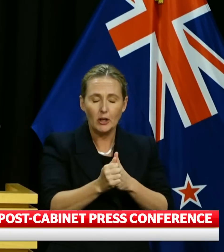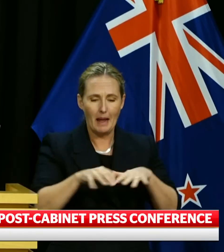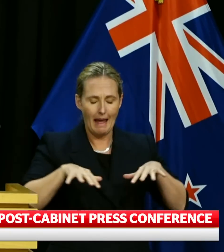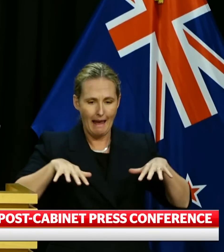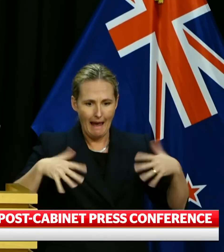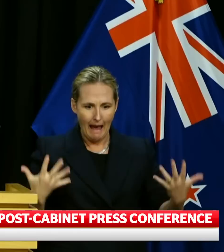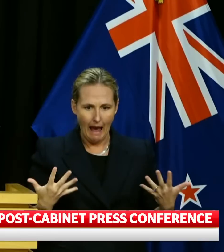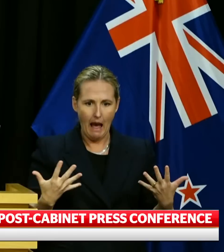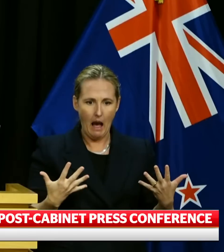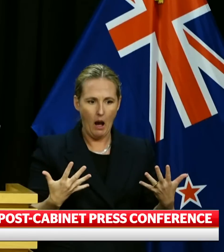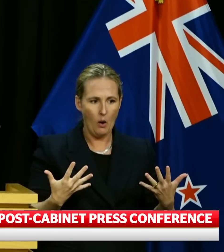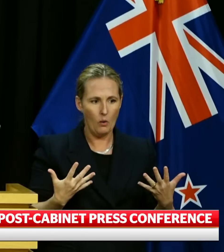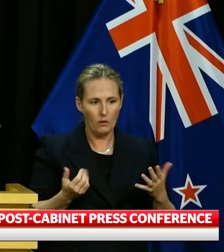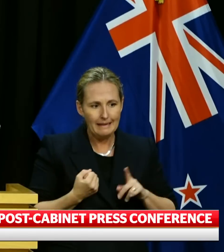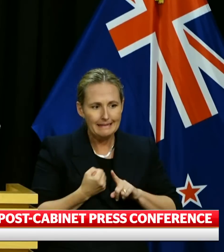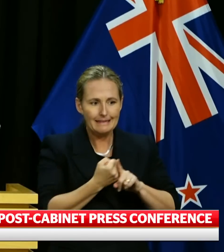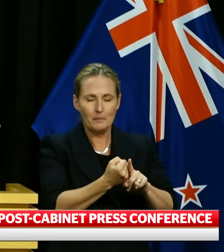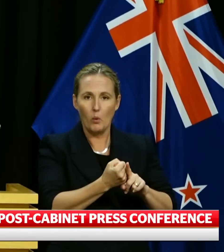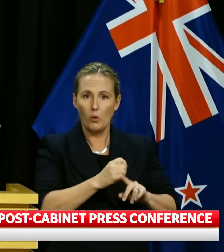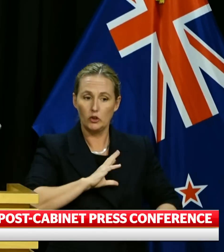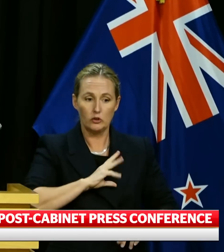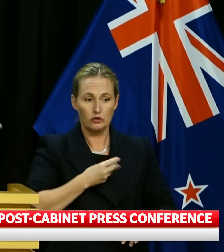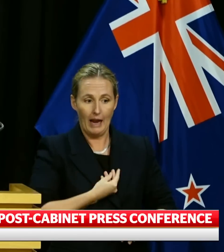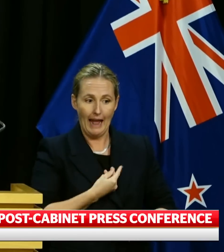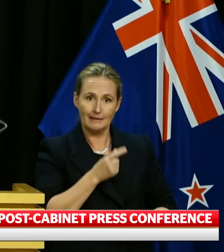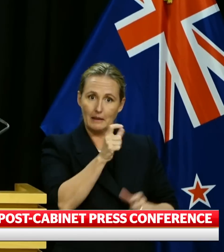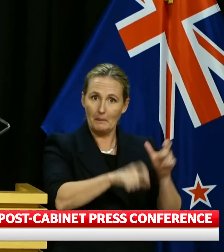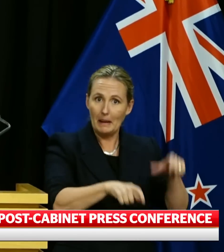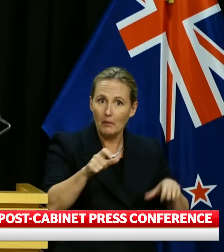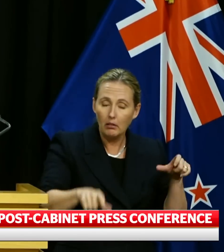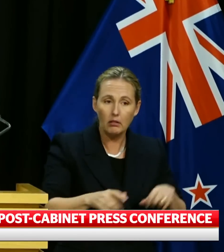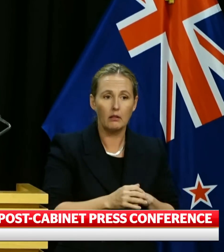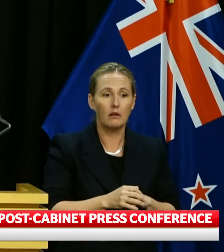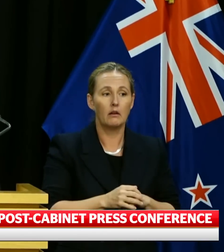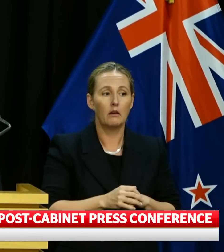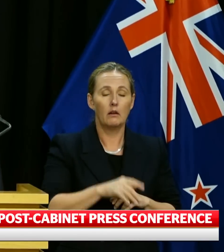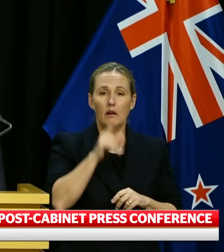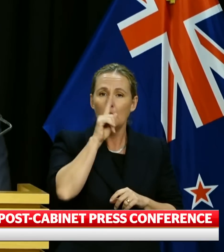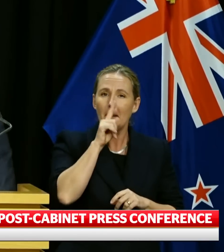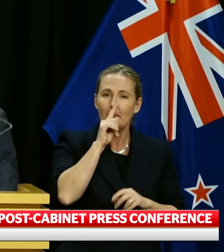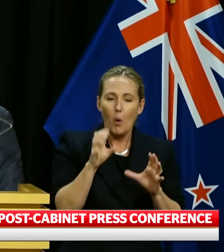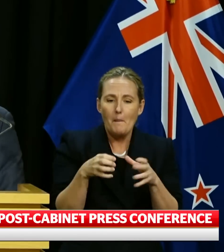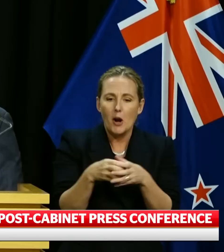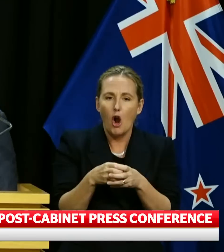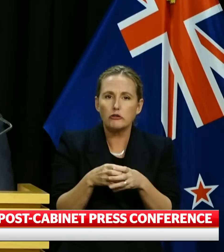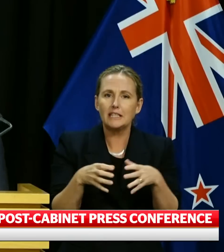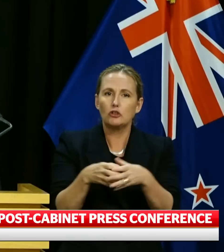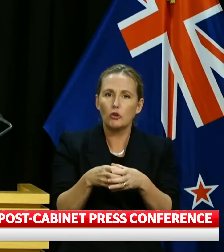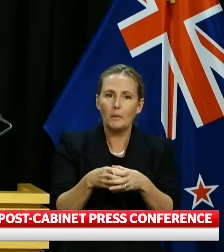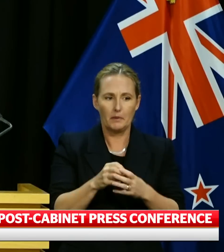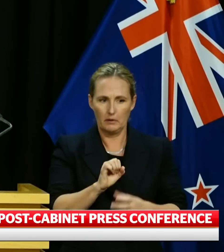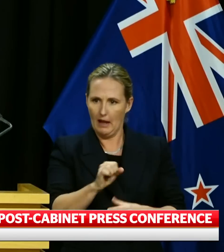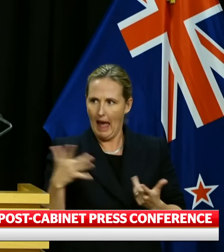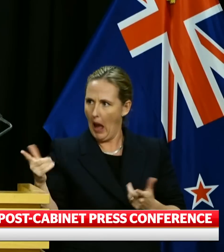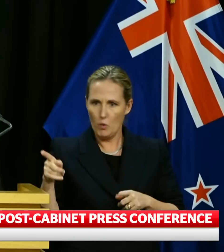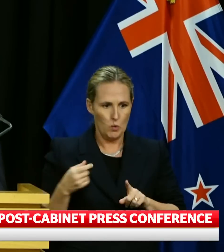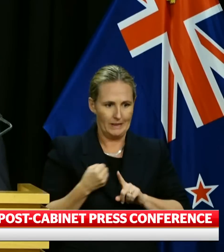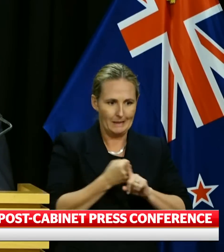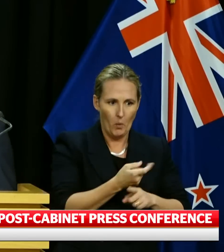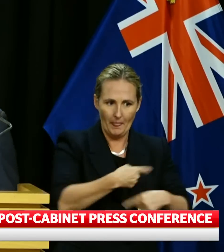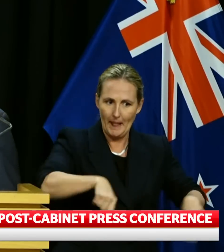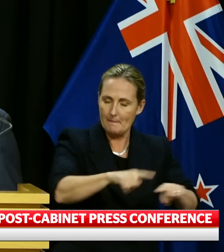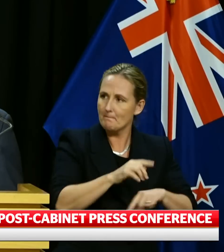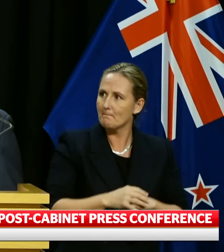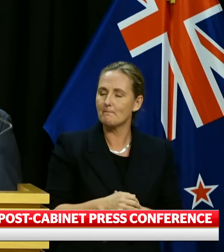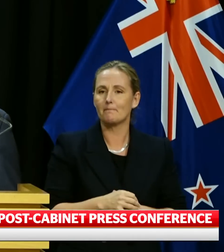to protect trans people, to protect at-risk sexual and gender minorities? Look, I think